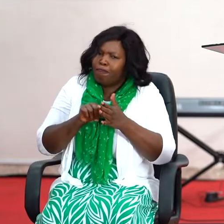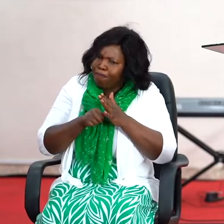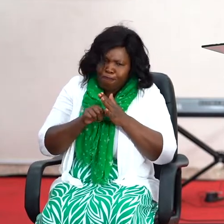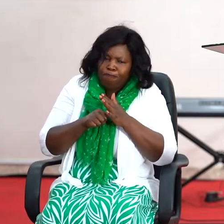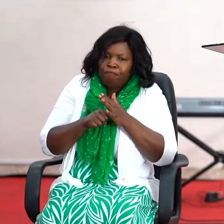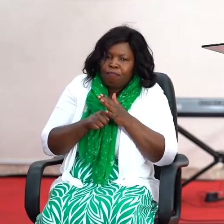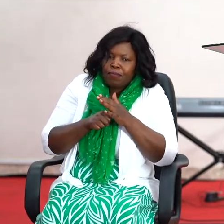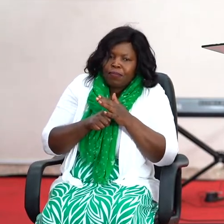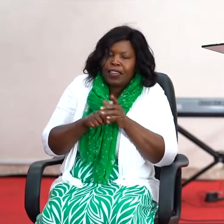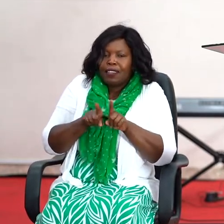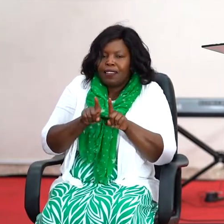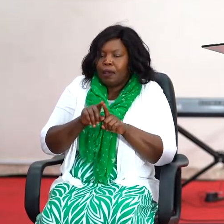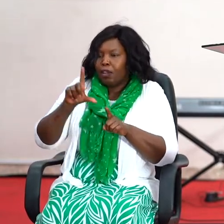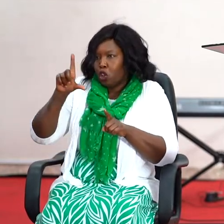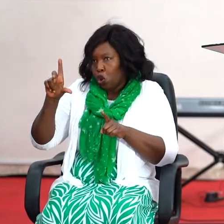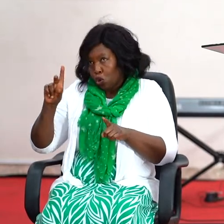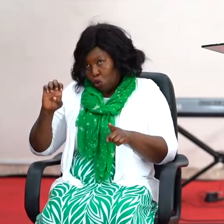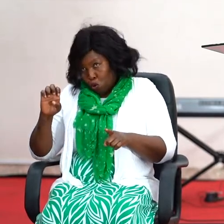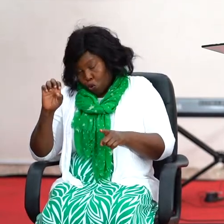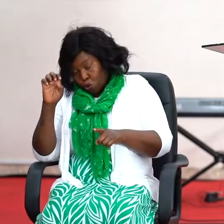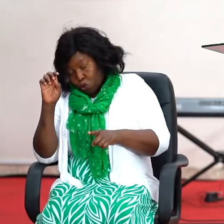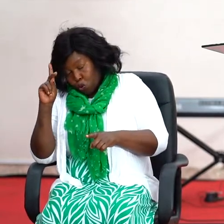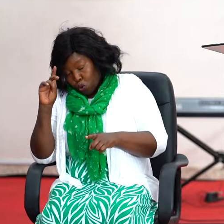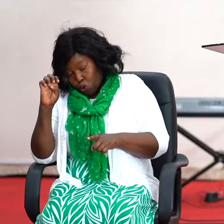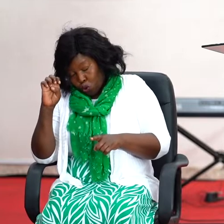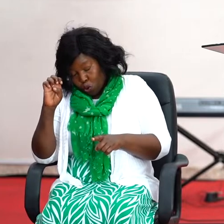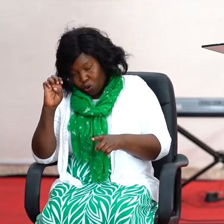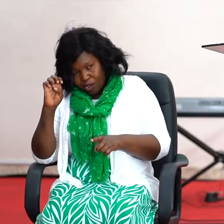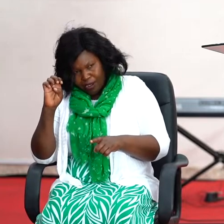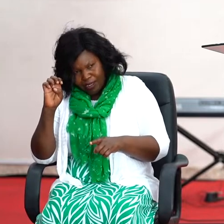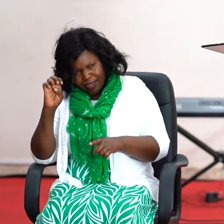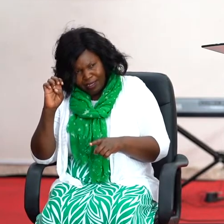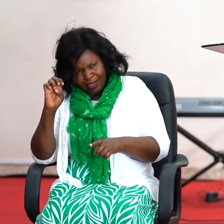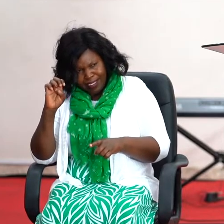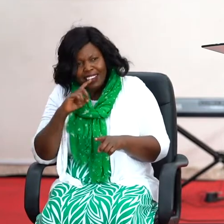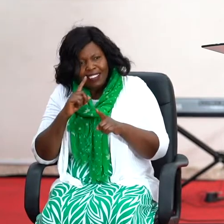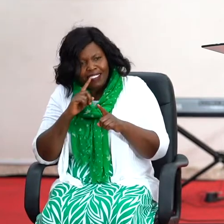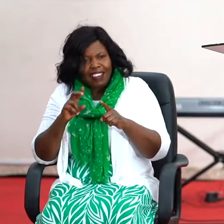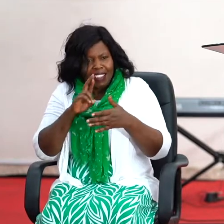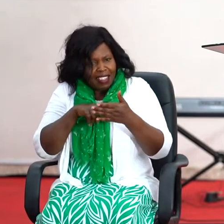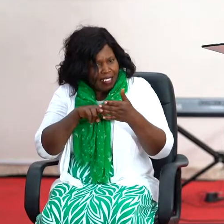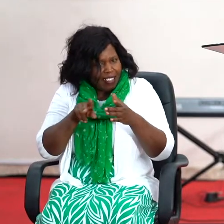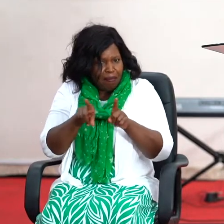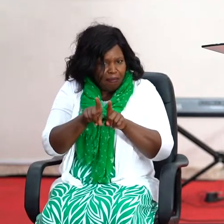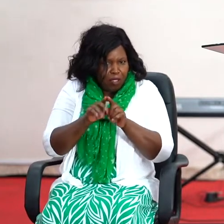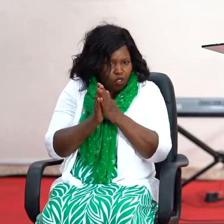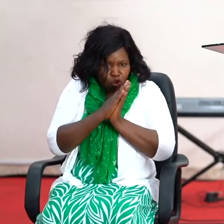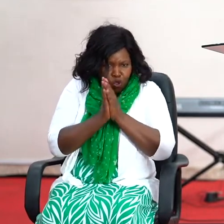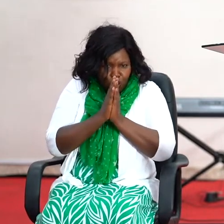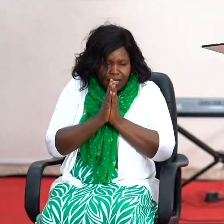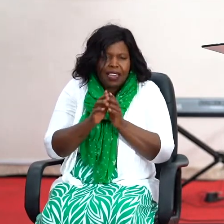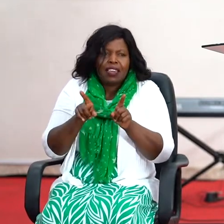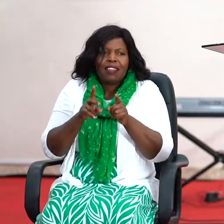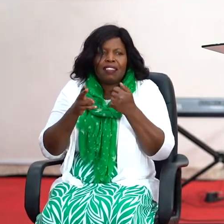read it in Luke chapter 7, this incident is also recorded there. In Luke chapter